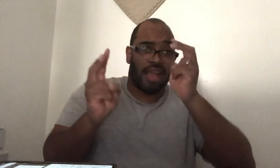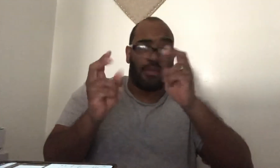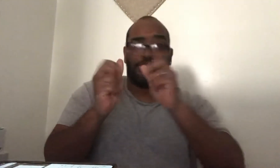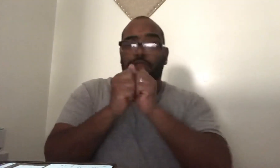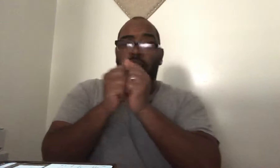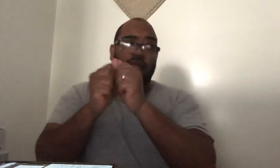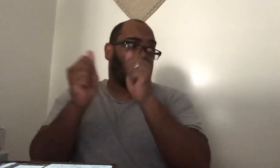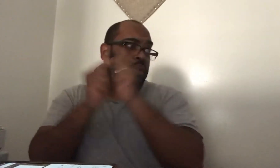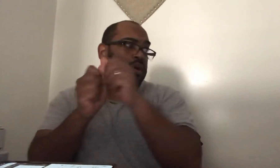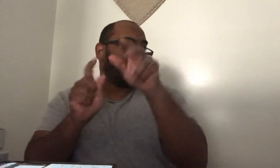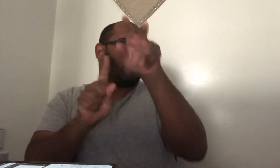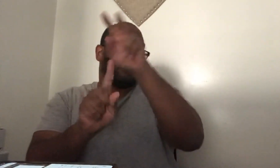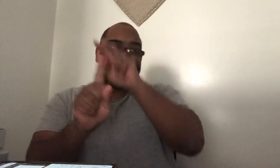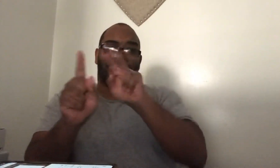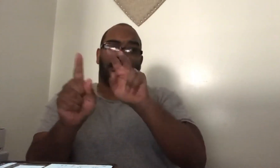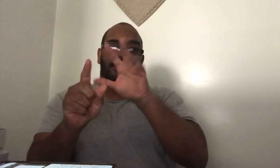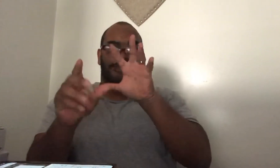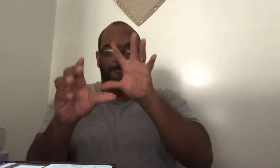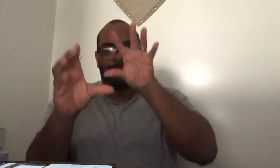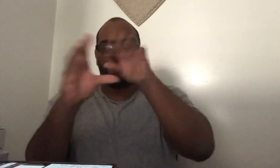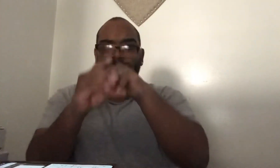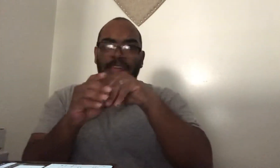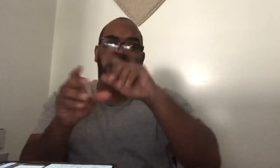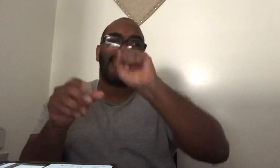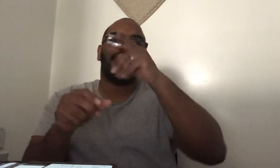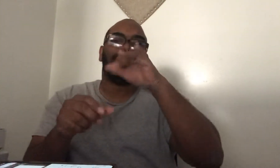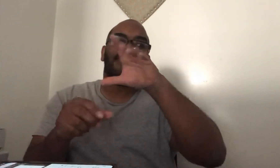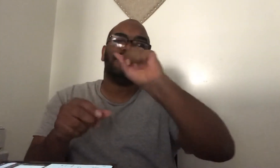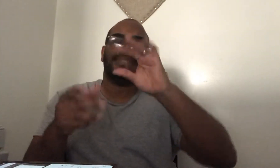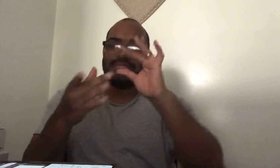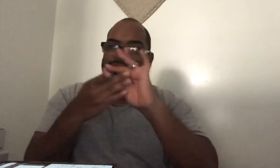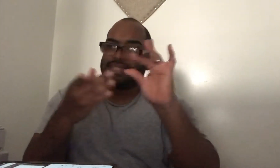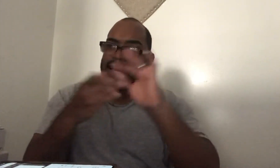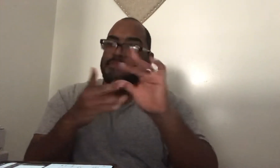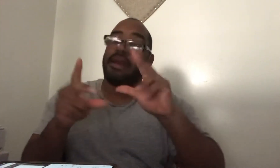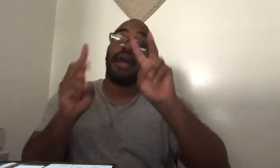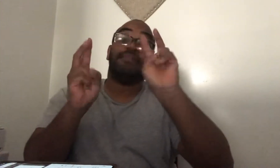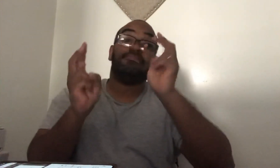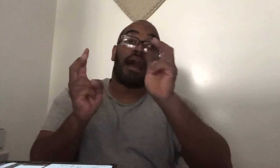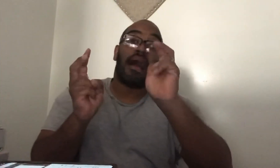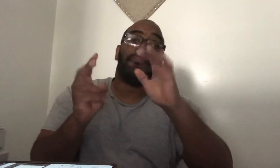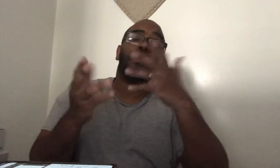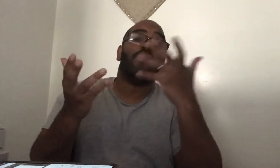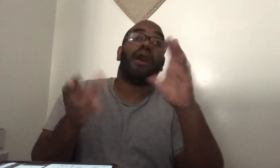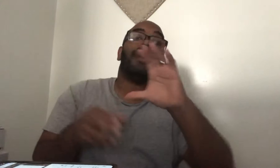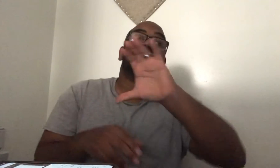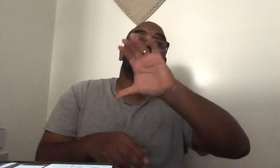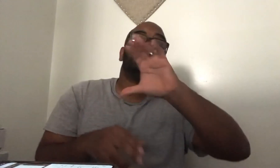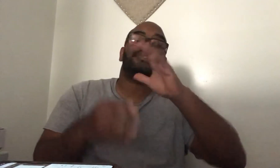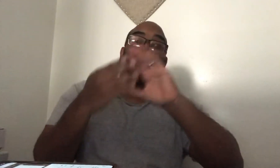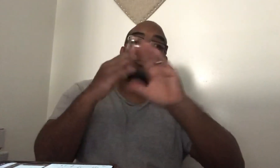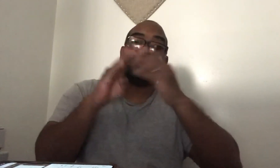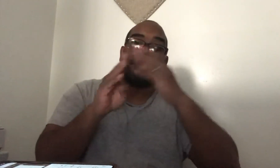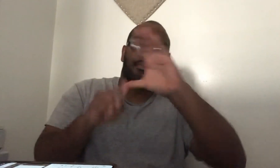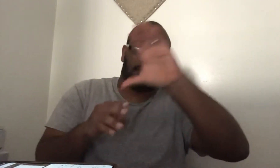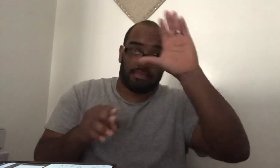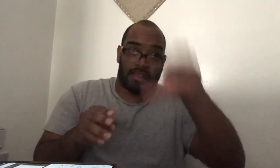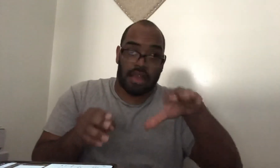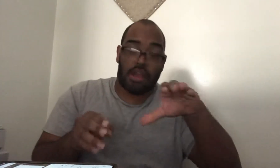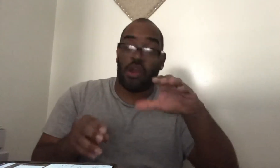If the topic of my paper was the city of Chicago, and my argument was, my point of view